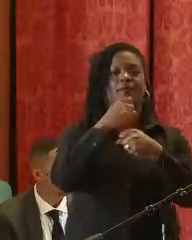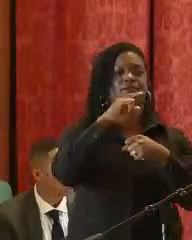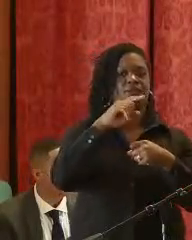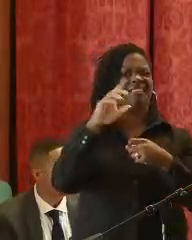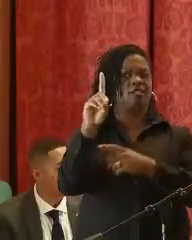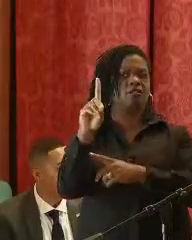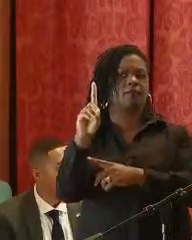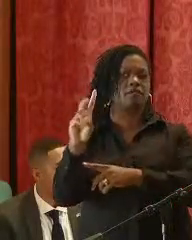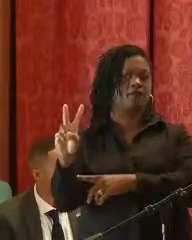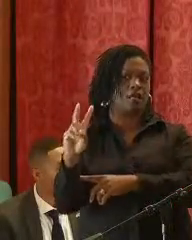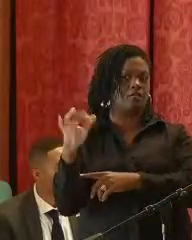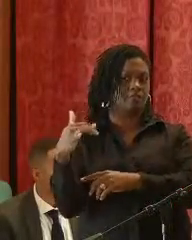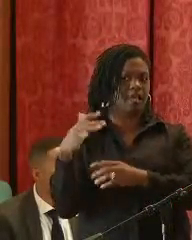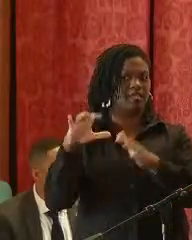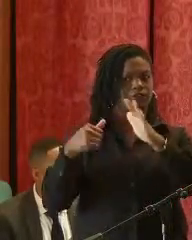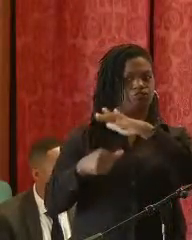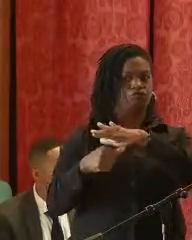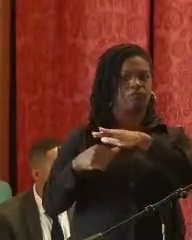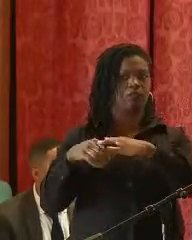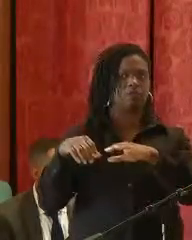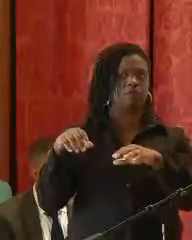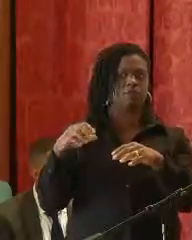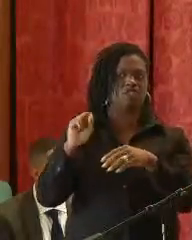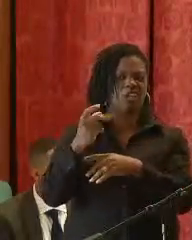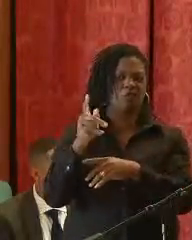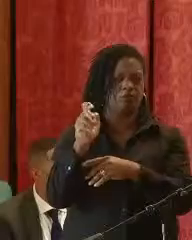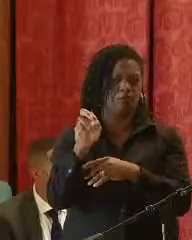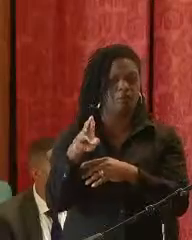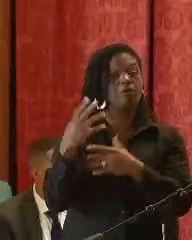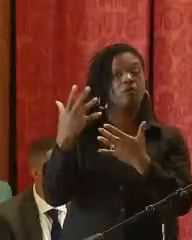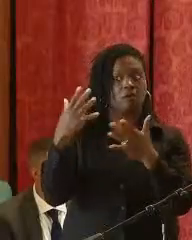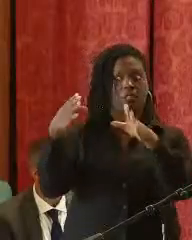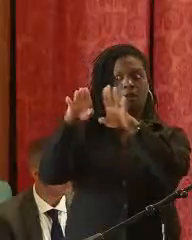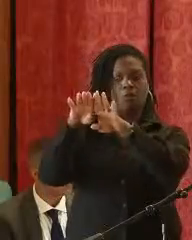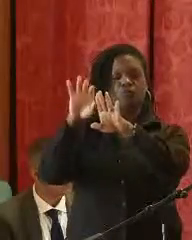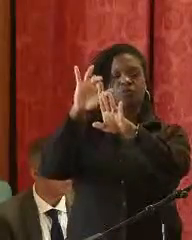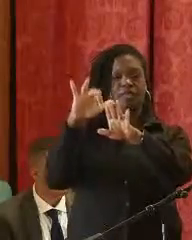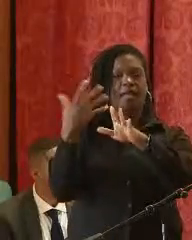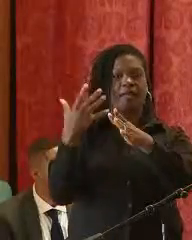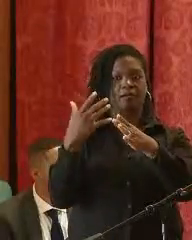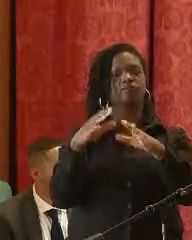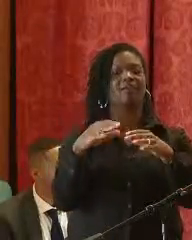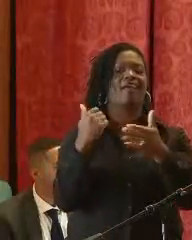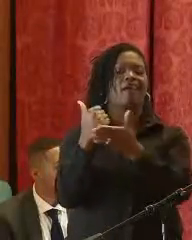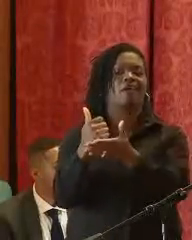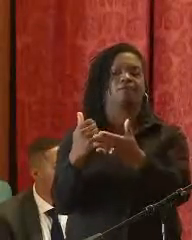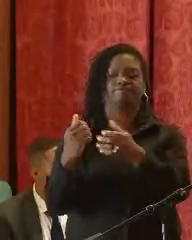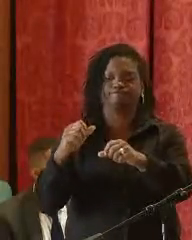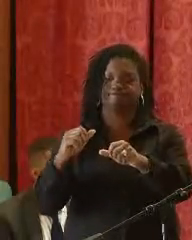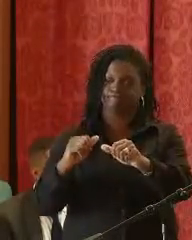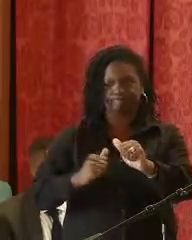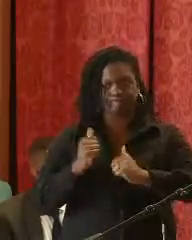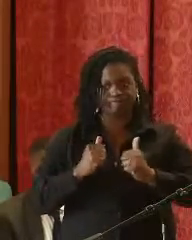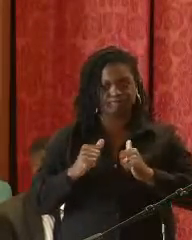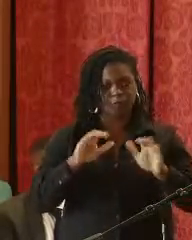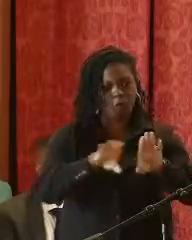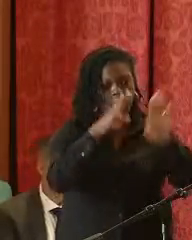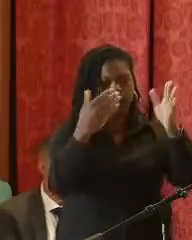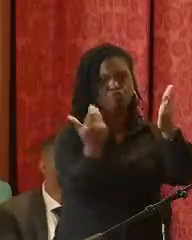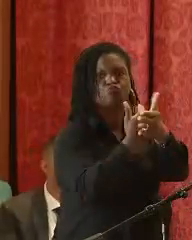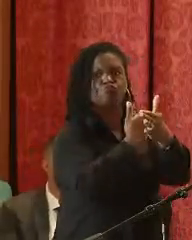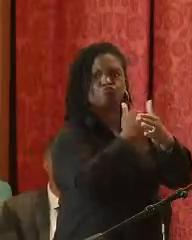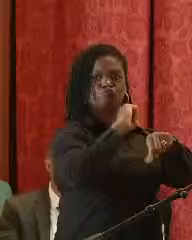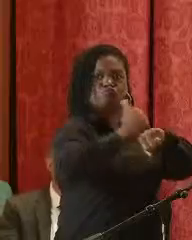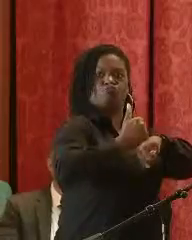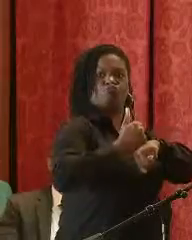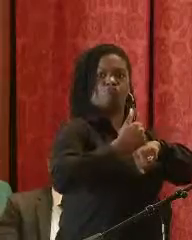the fundraising drive to help initiate a new shelter and expand the services. While the chief